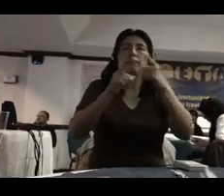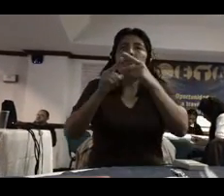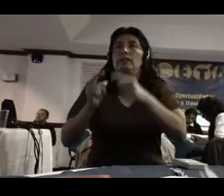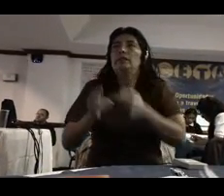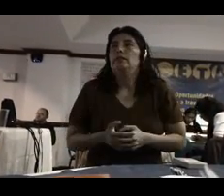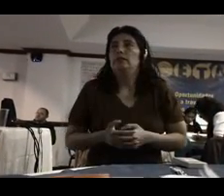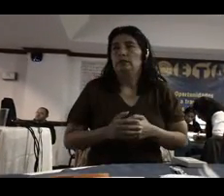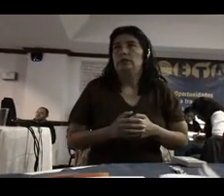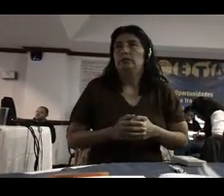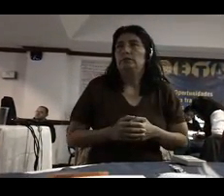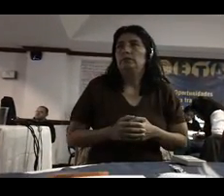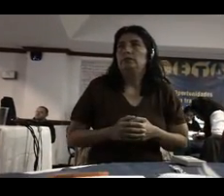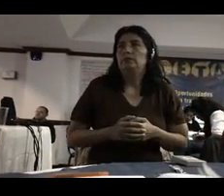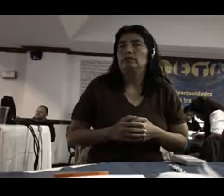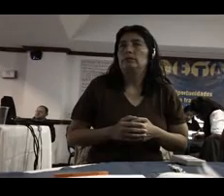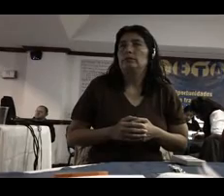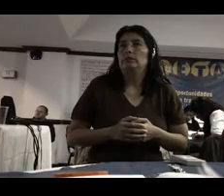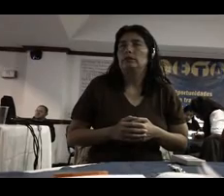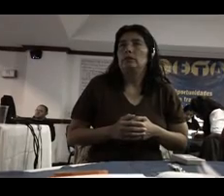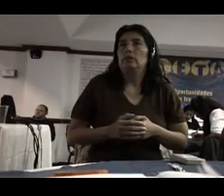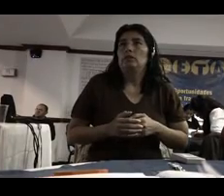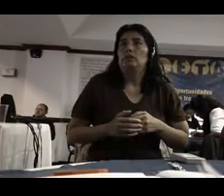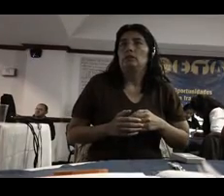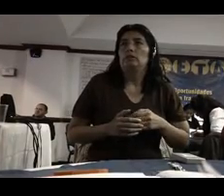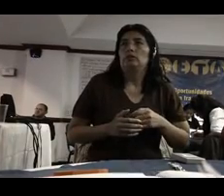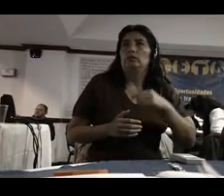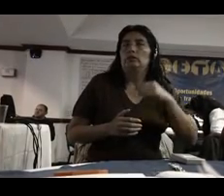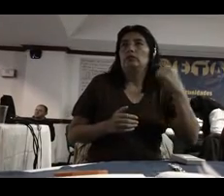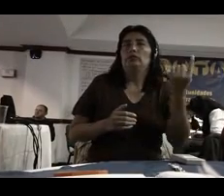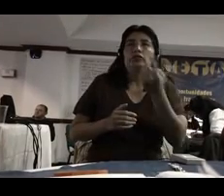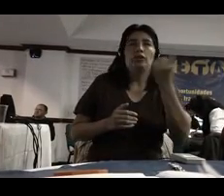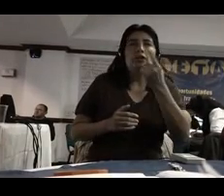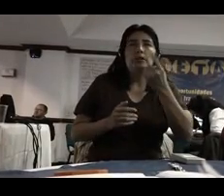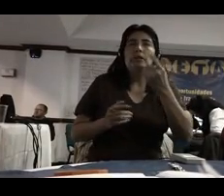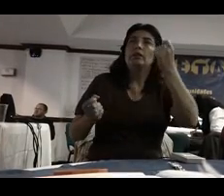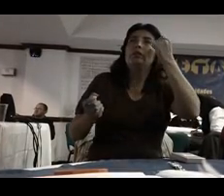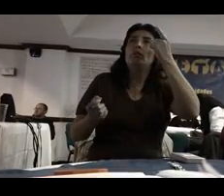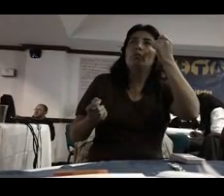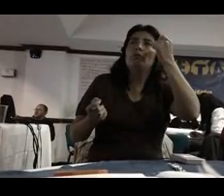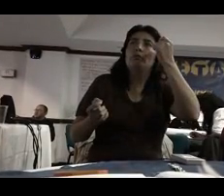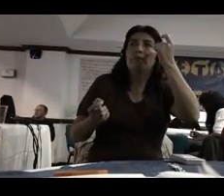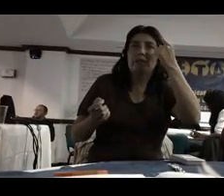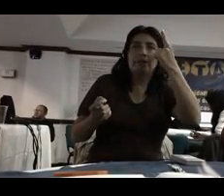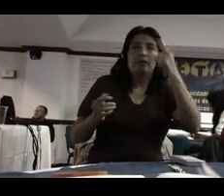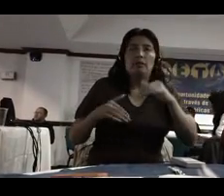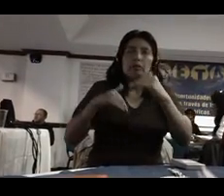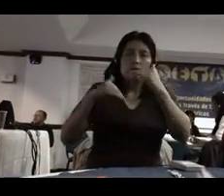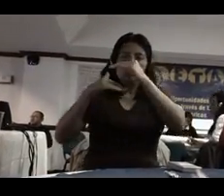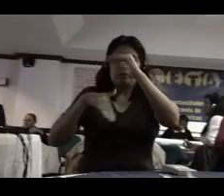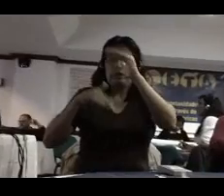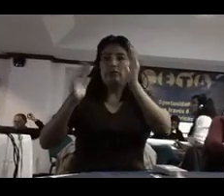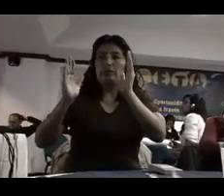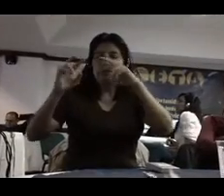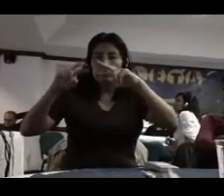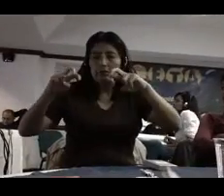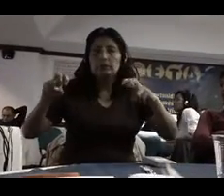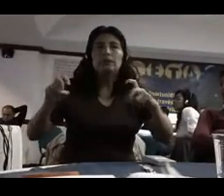That phenomena can only be understood within the context within which they're studied. And evaluators are subjective partners with the